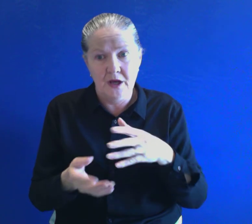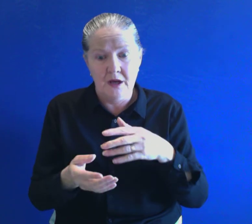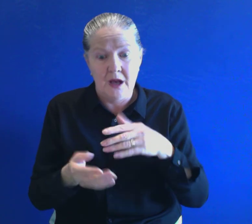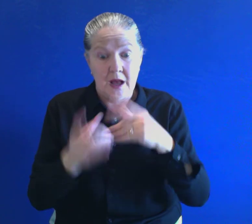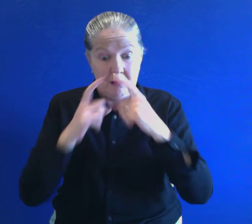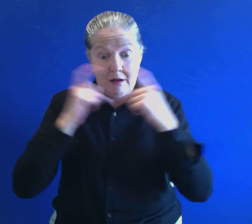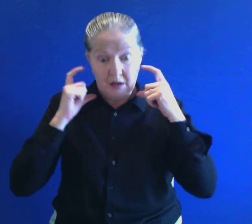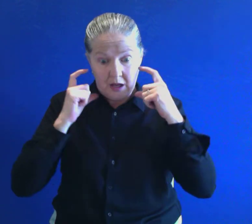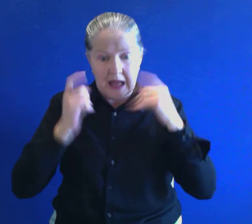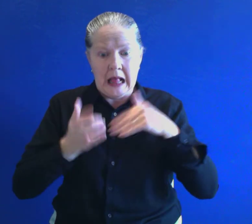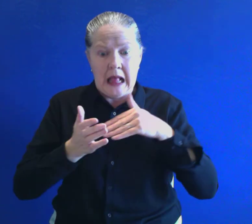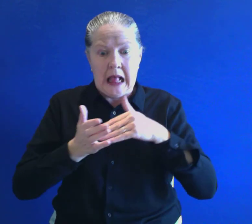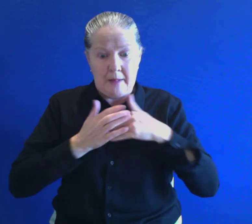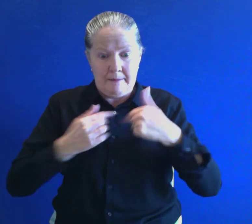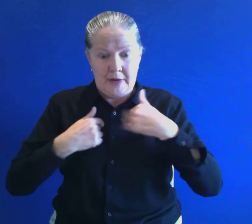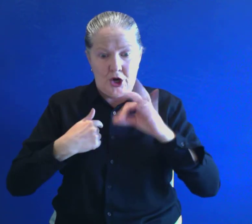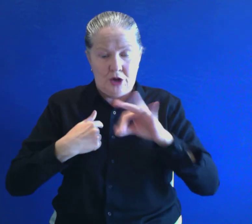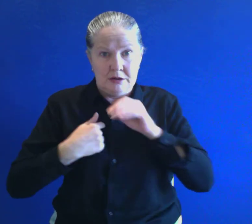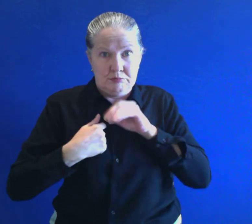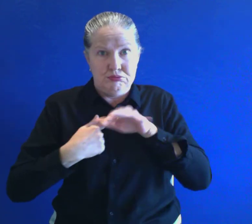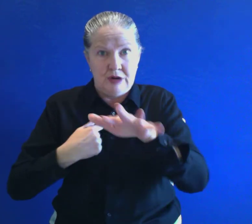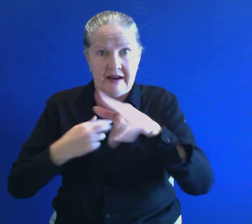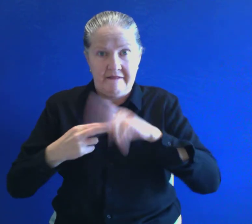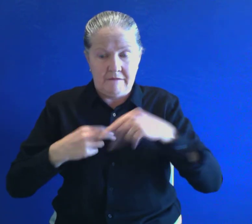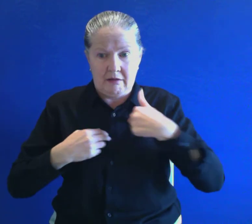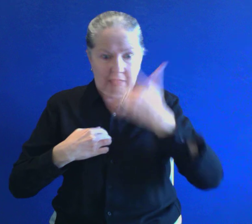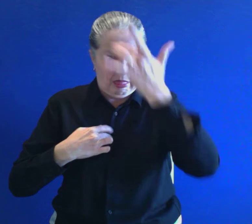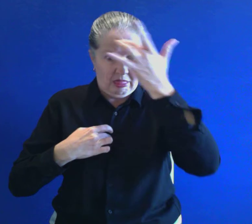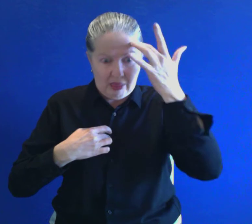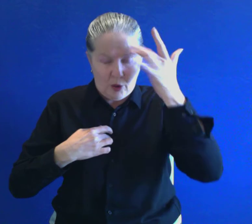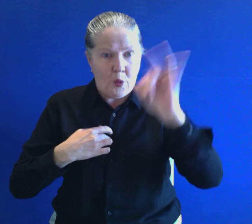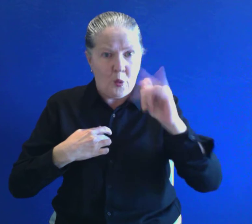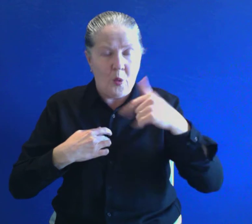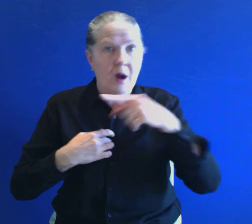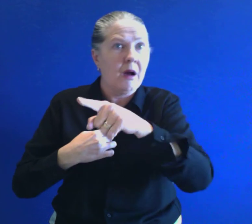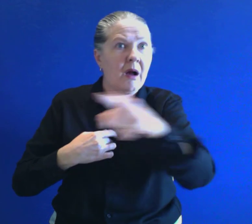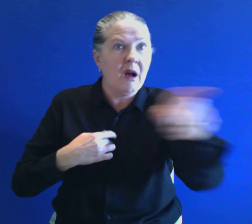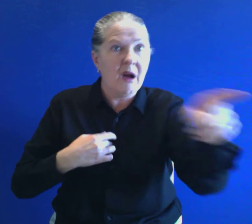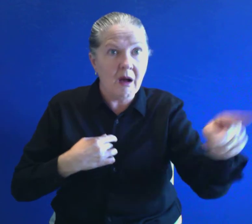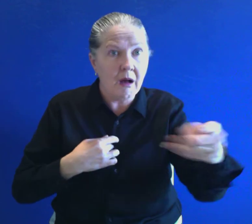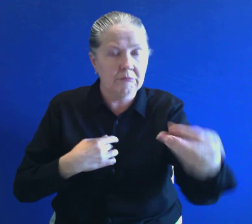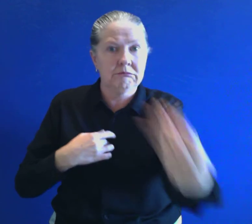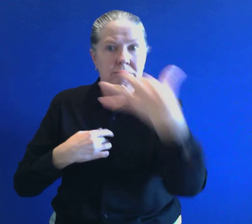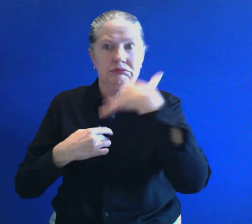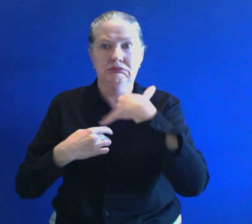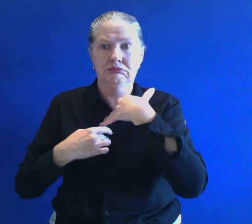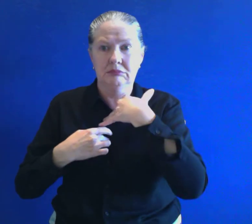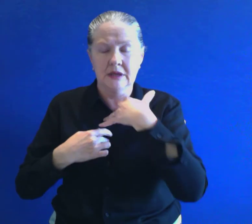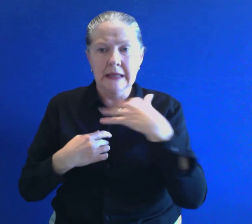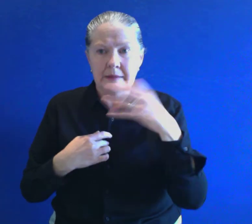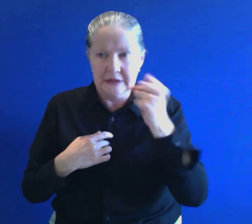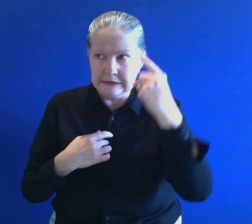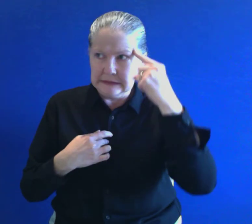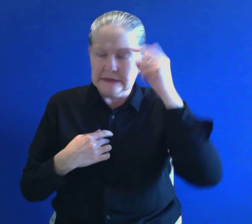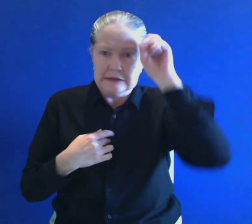you spreading the virus if you're asymptomatic so you know we need to be really cognizant of that and take that on board but it's